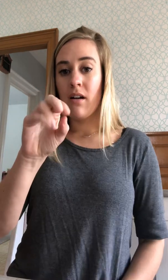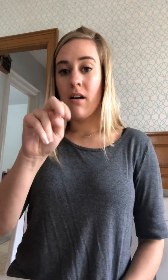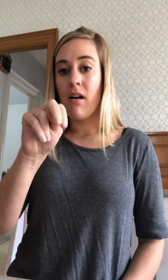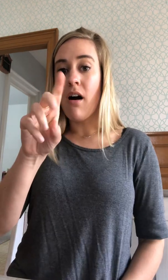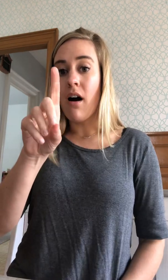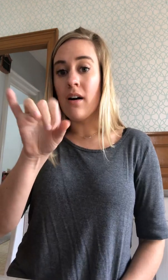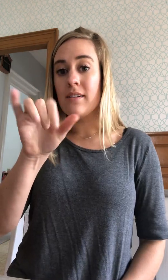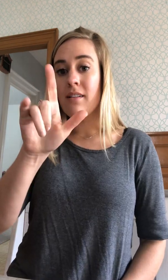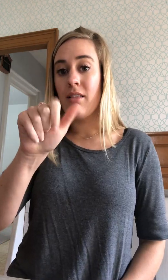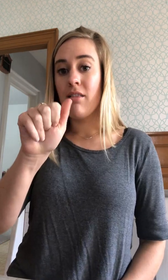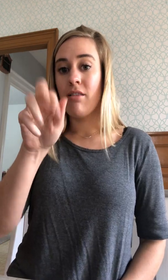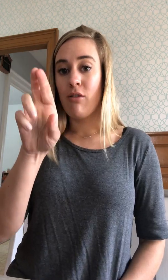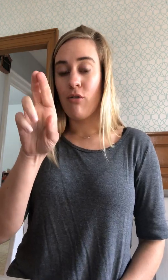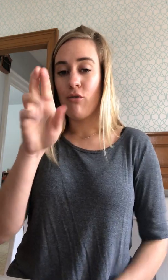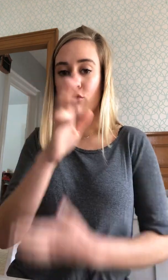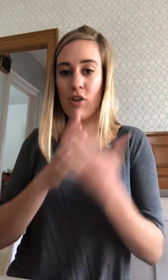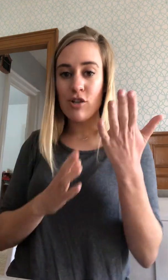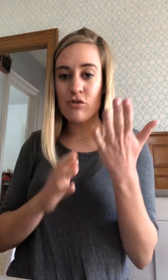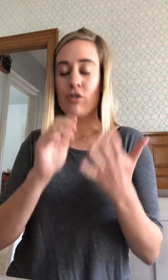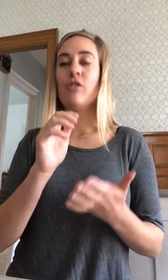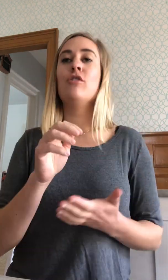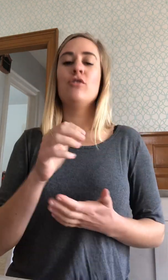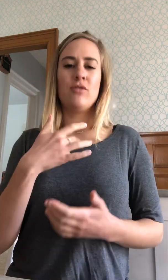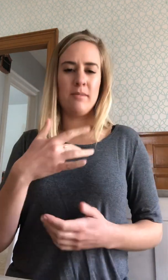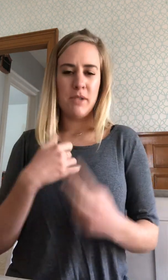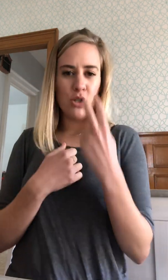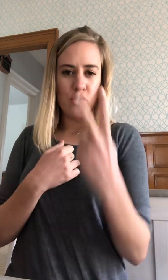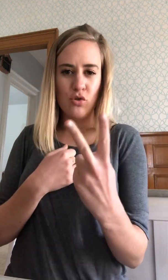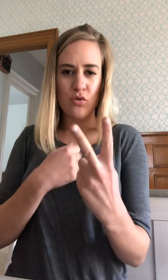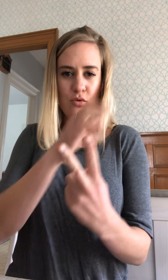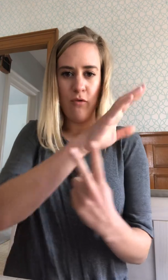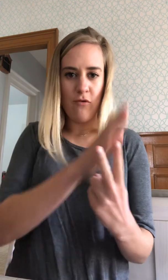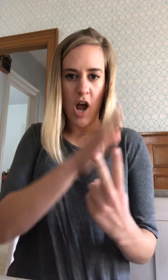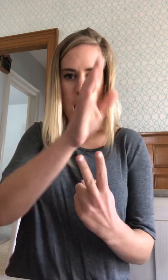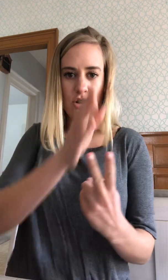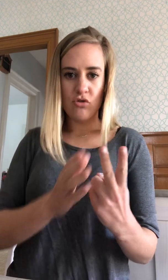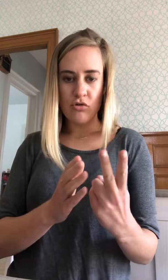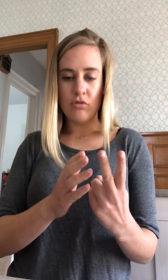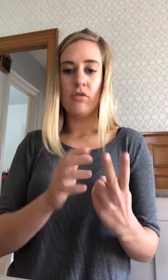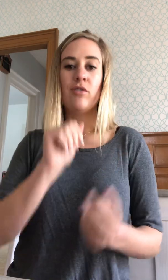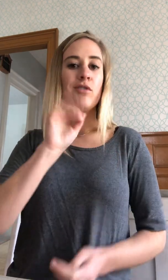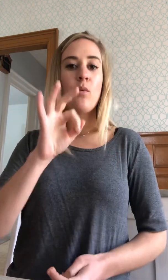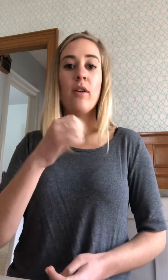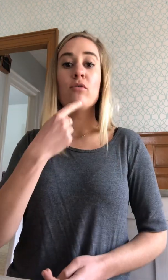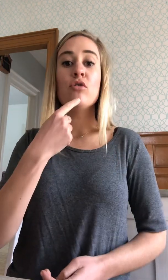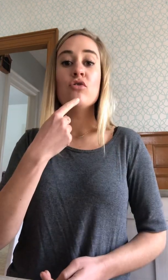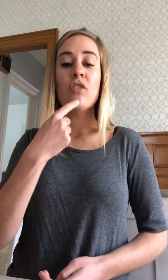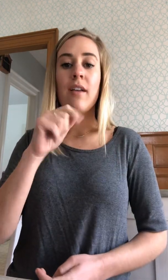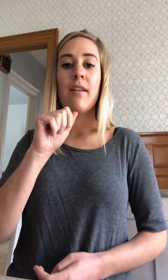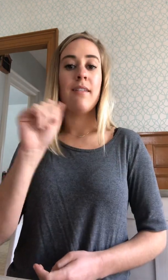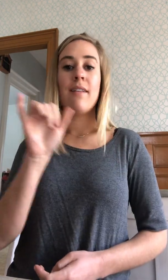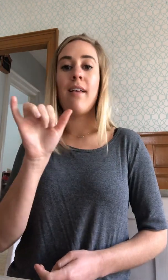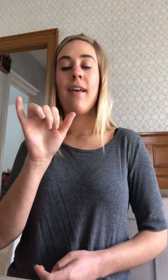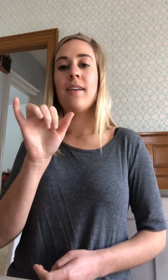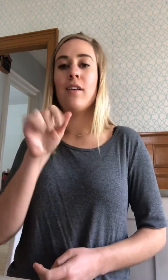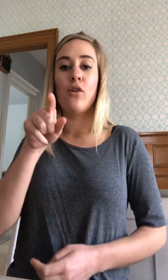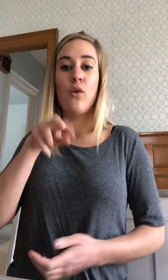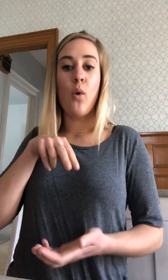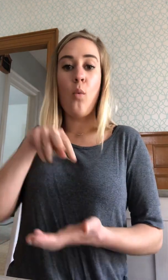fall on your chin, hit your chin directly, you're most likely to get bilateral subcondylar fractures, distant from the point of